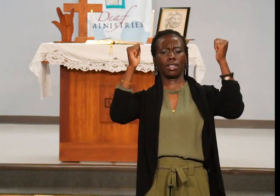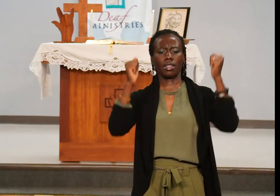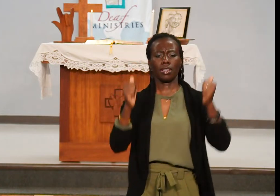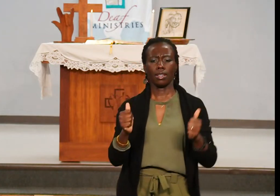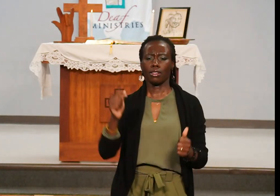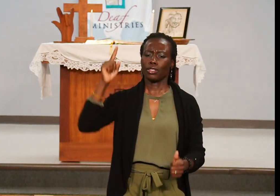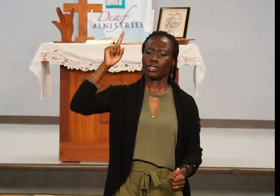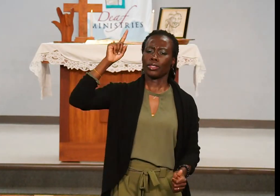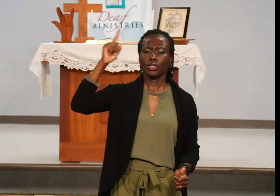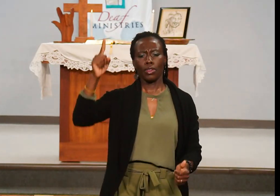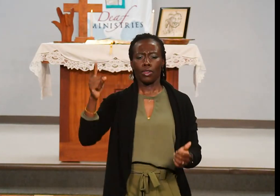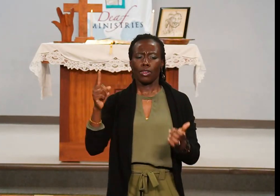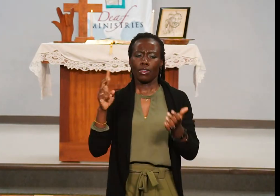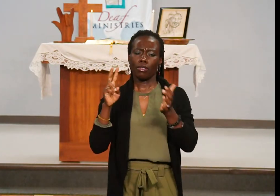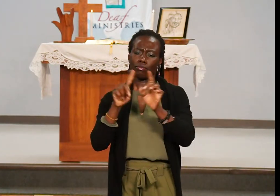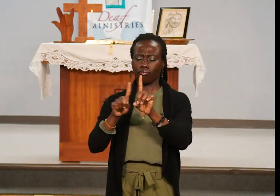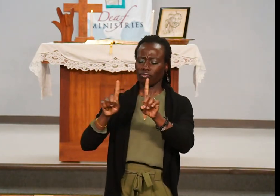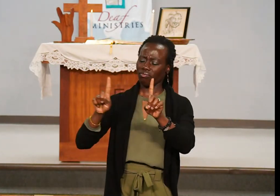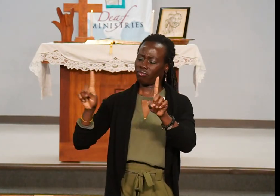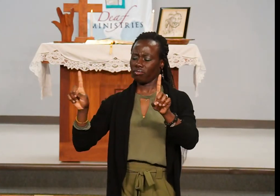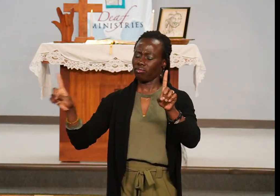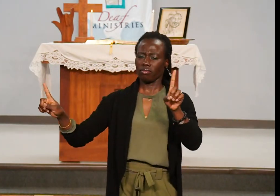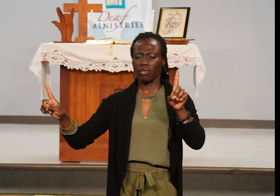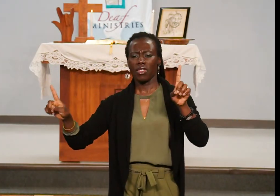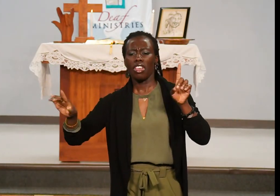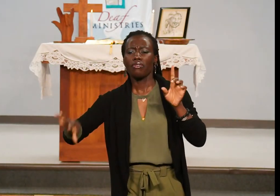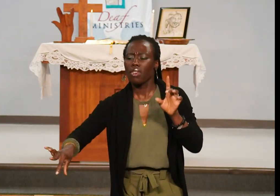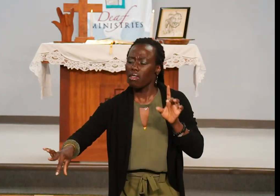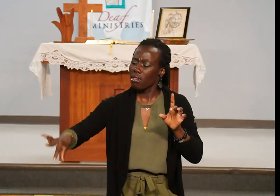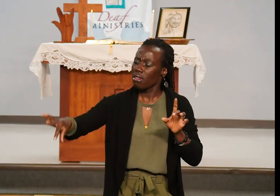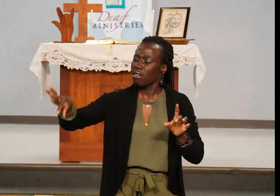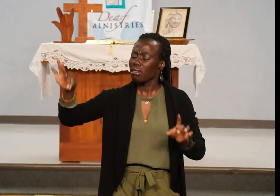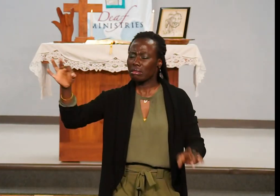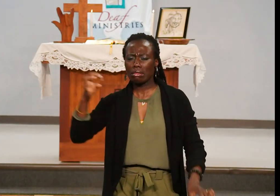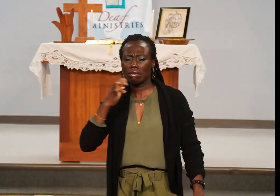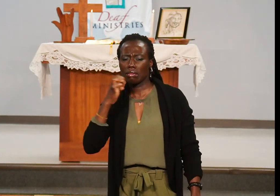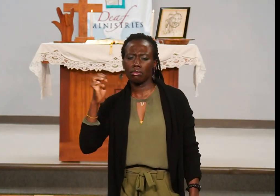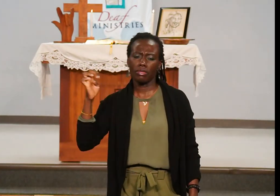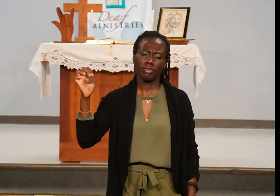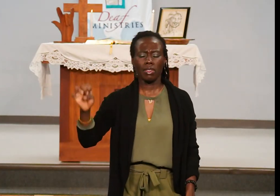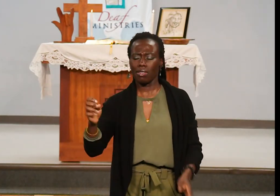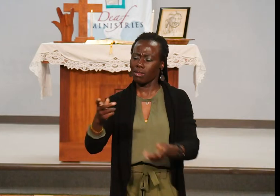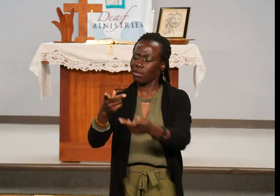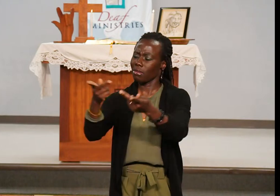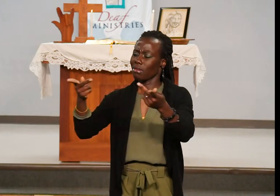In a blaze of light, you wandered off to find